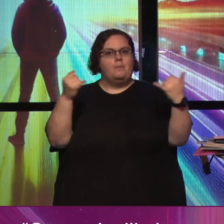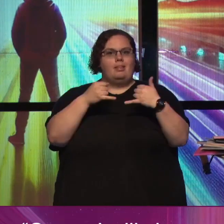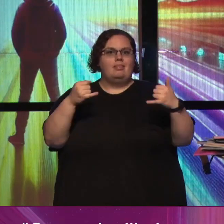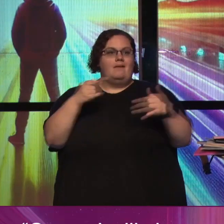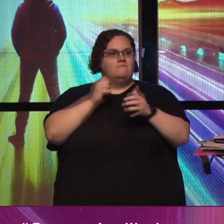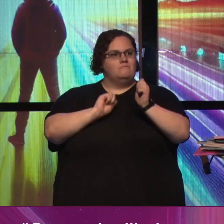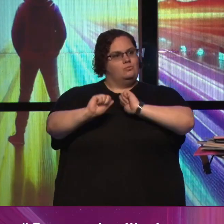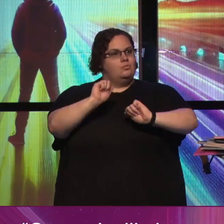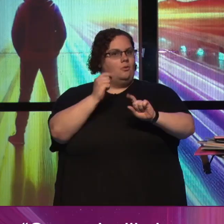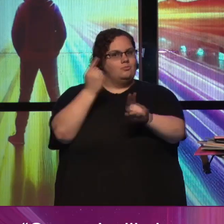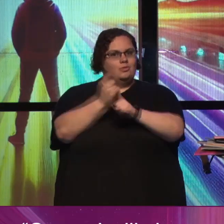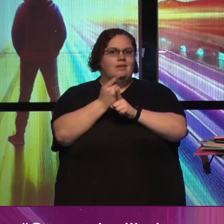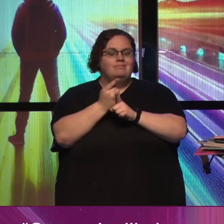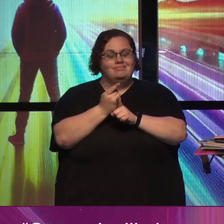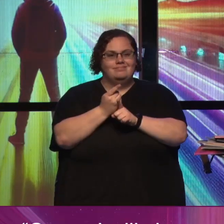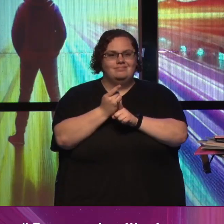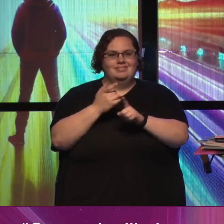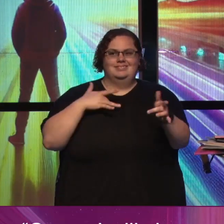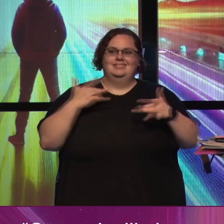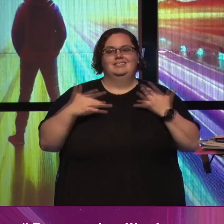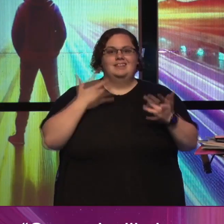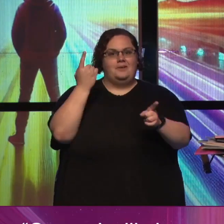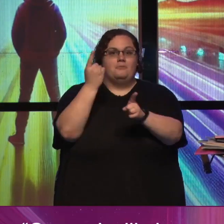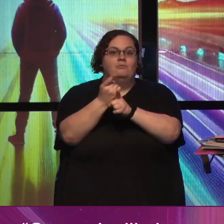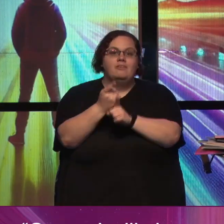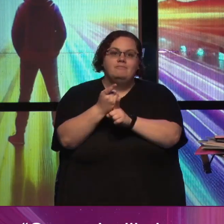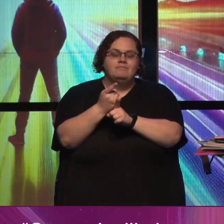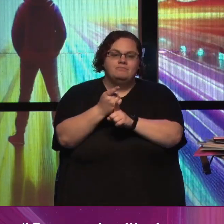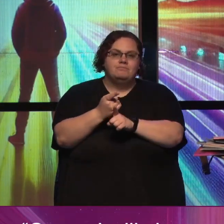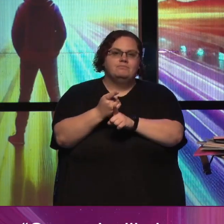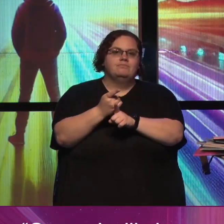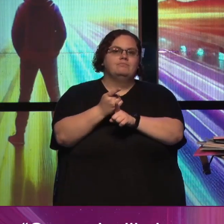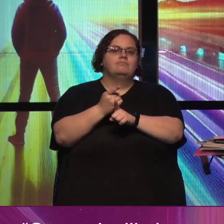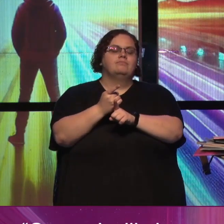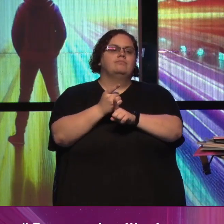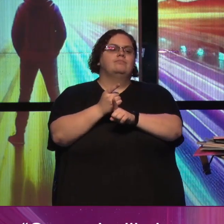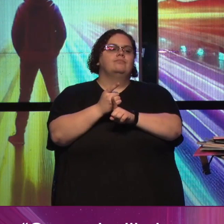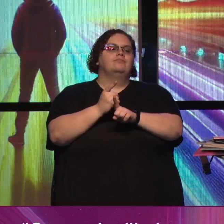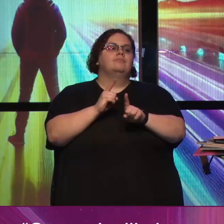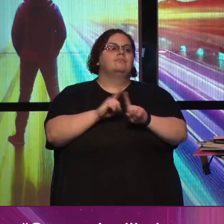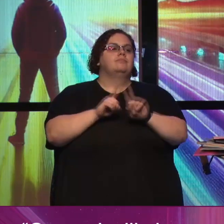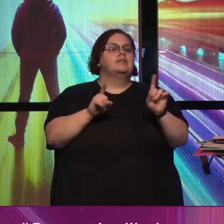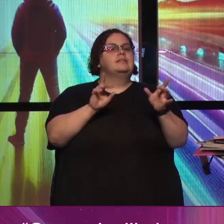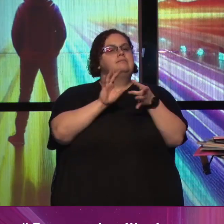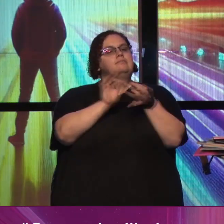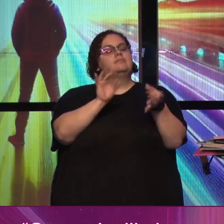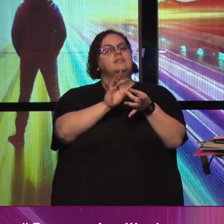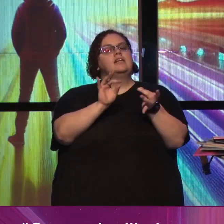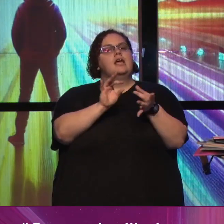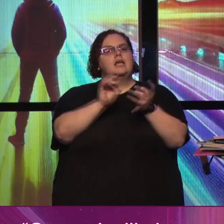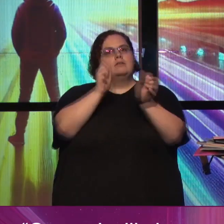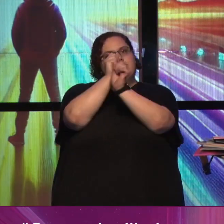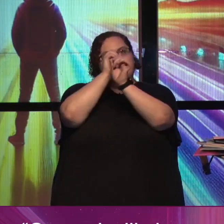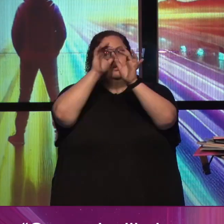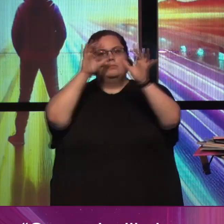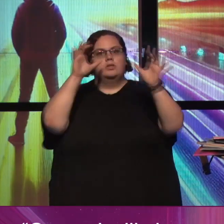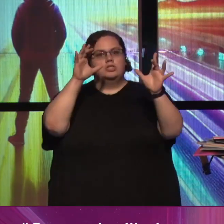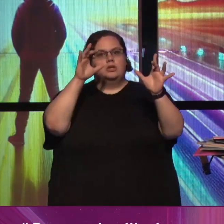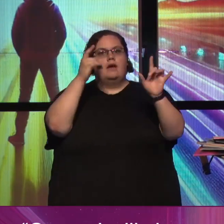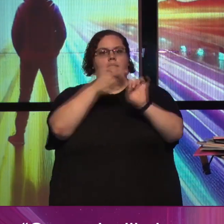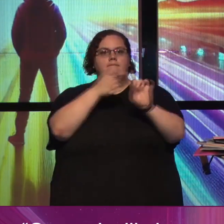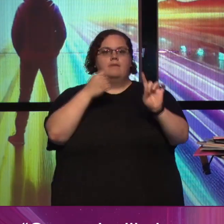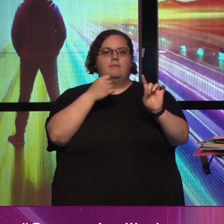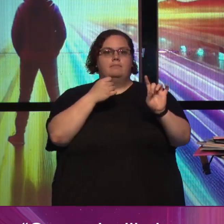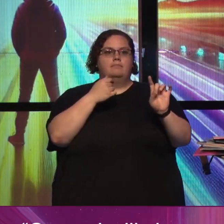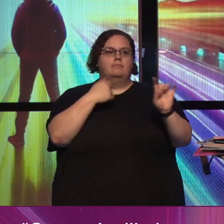this sounds exciting, right? But here's the thing, that's what he's saying, and he's using imagery from some of our